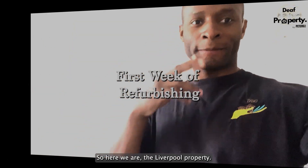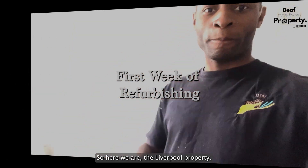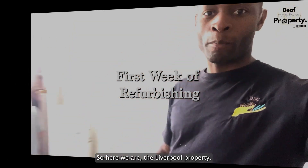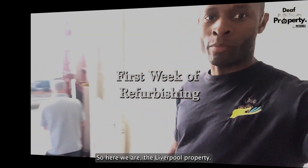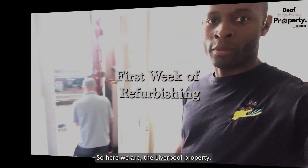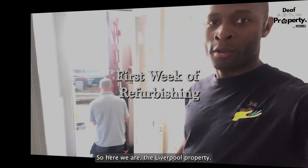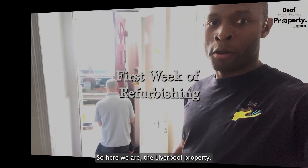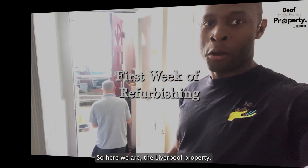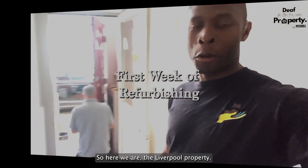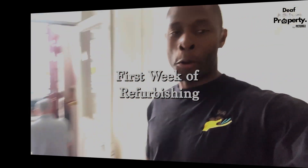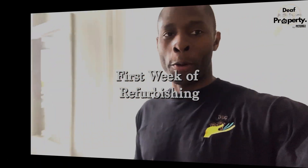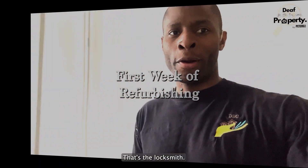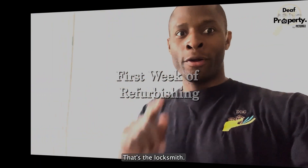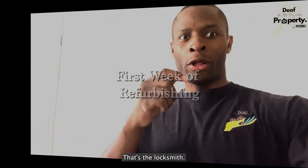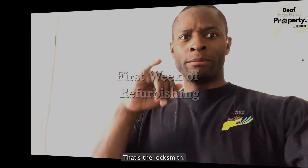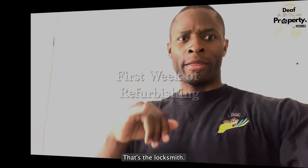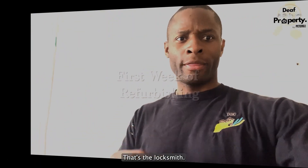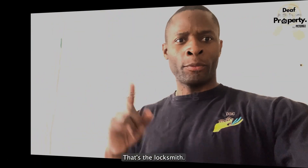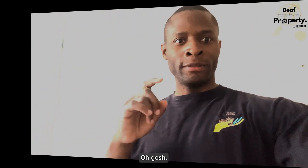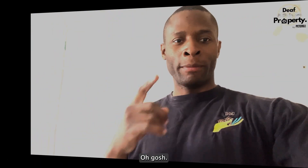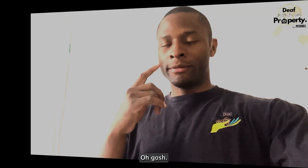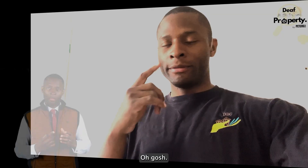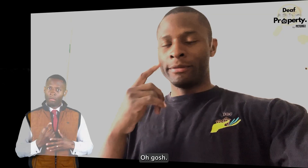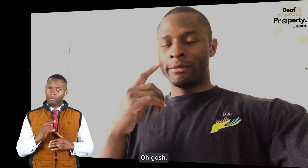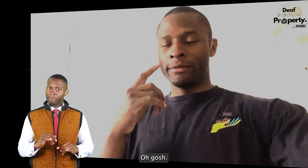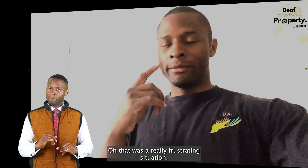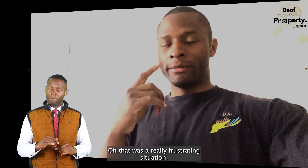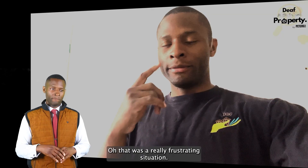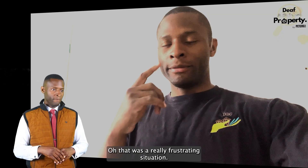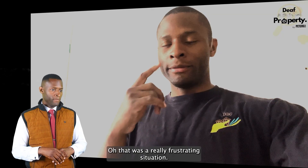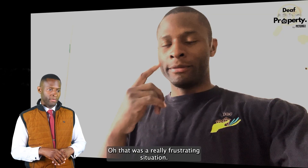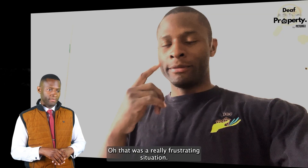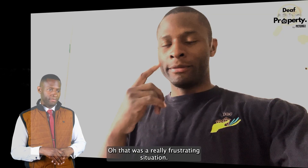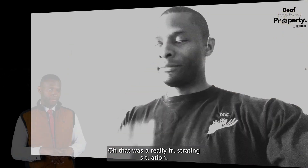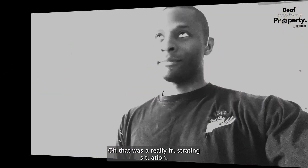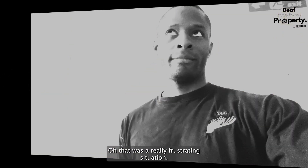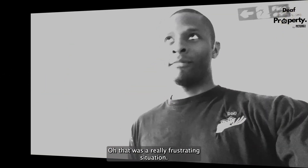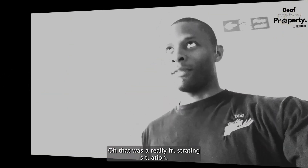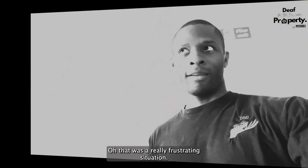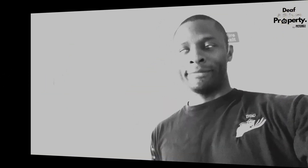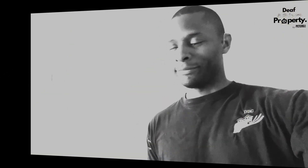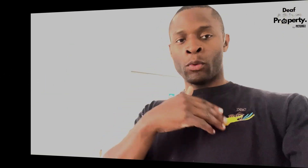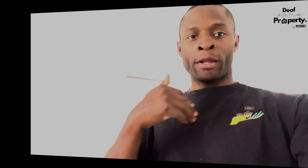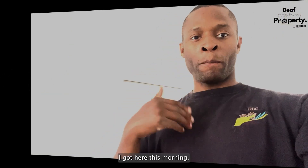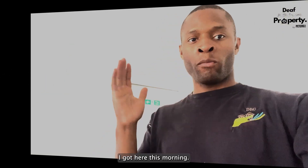property. That's the locksmith. Oh gosh. Oh, that was a really frustrating situation. I got